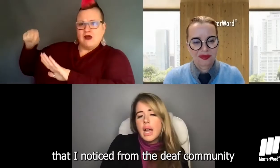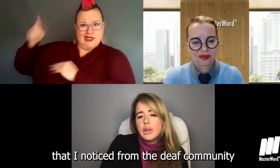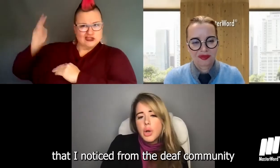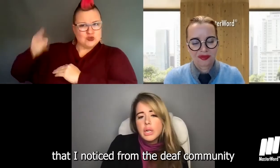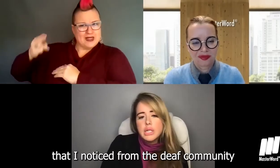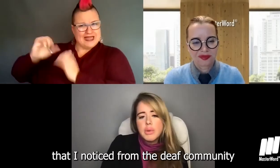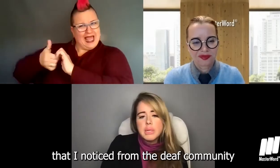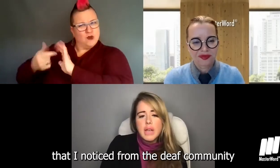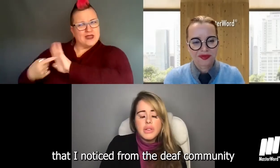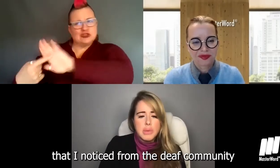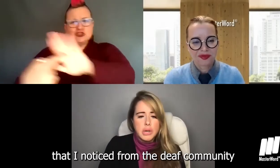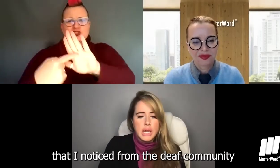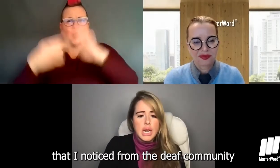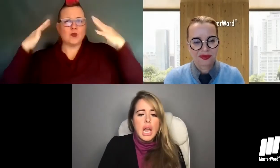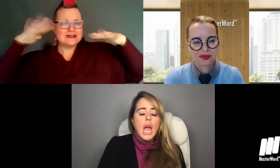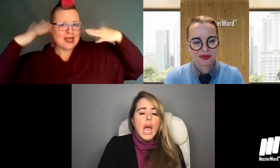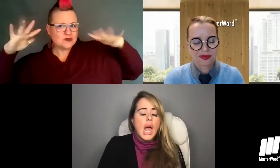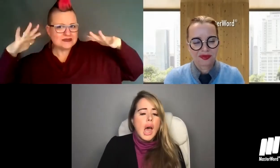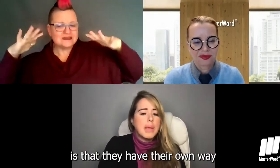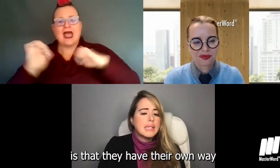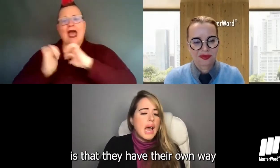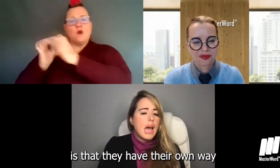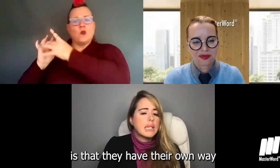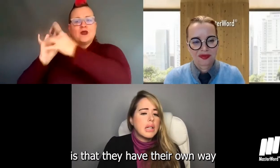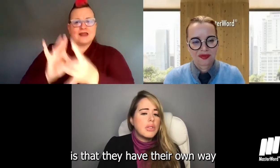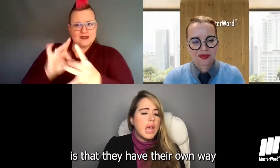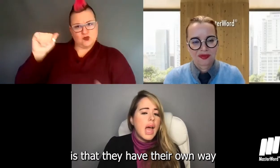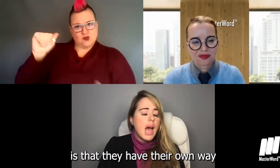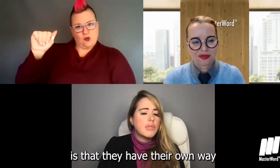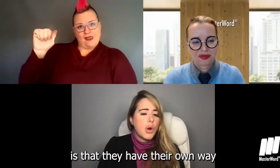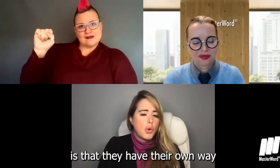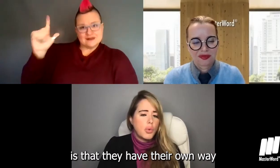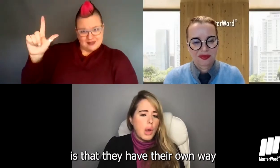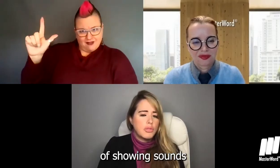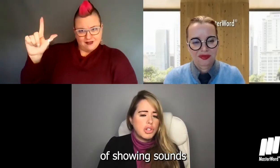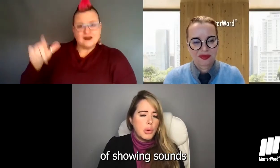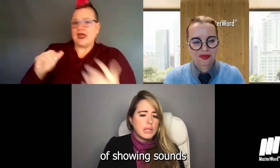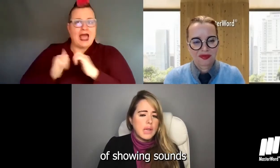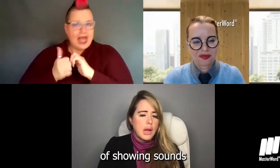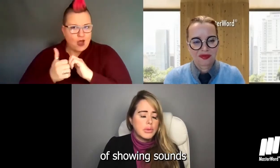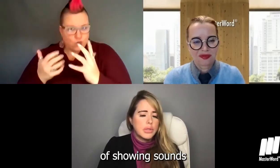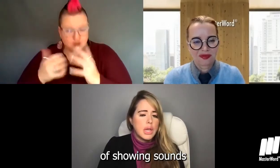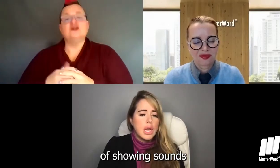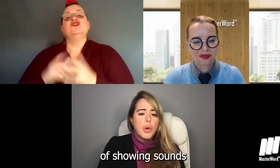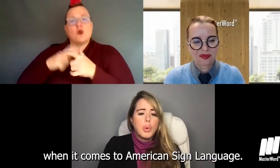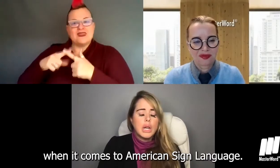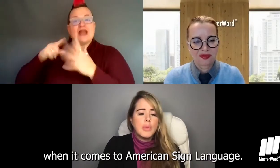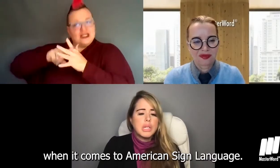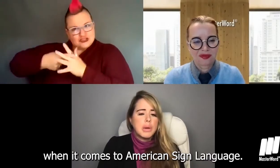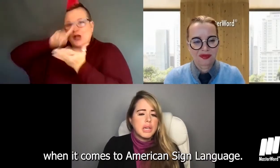I noticed from the deaf community is that they have their own way of showing sounds. When it comes to American